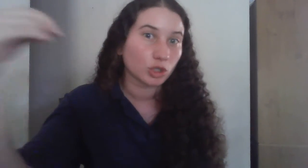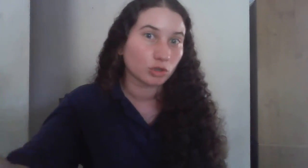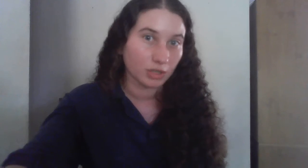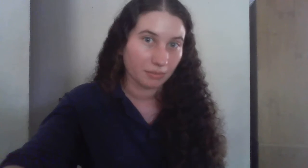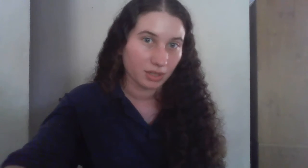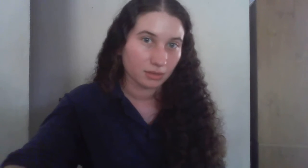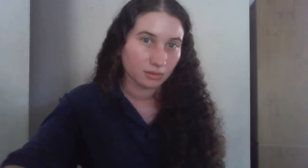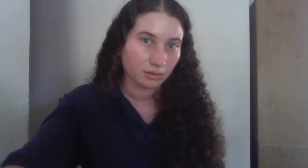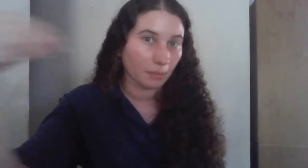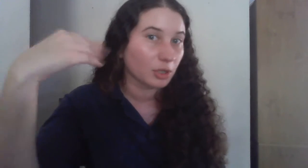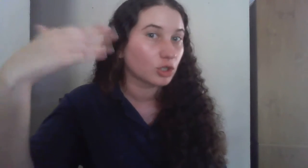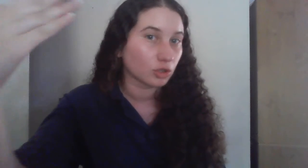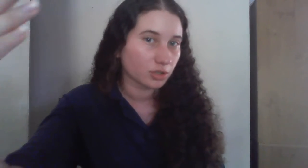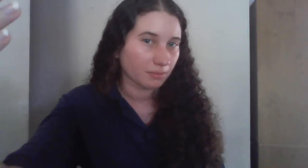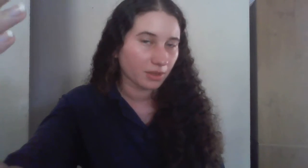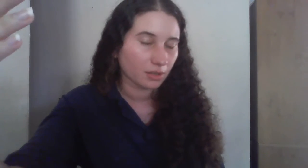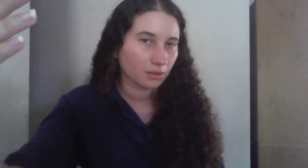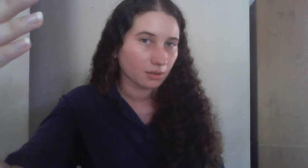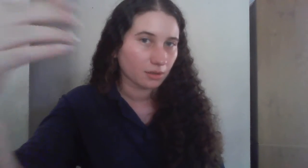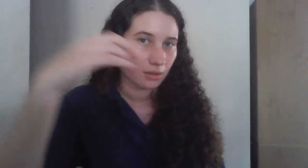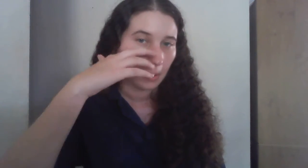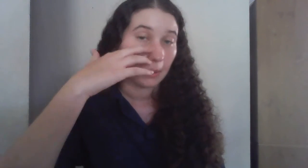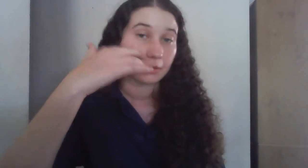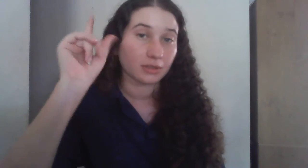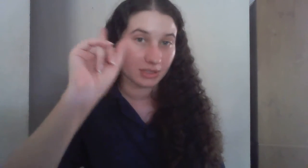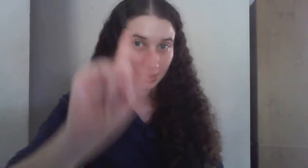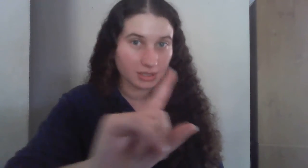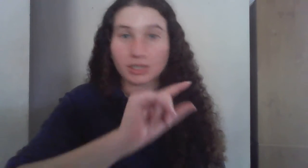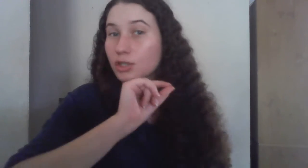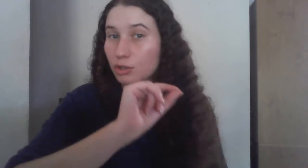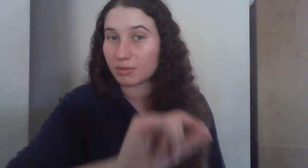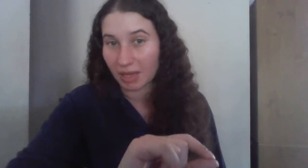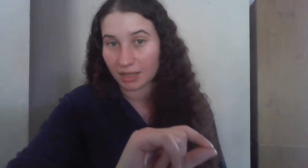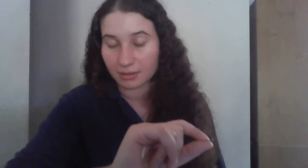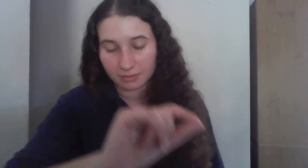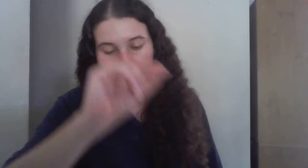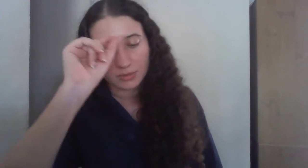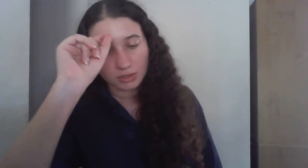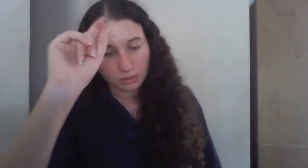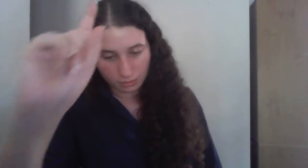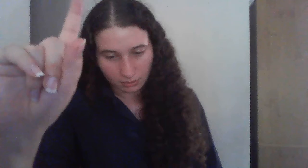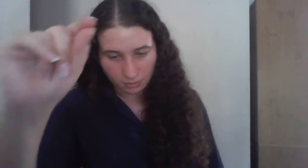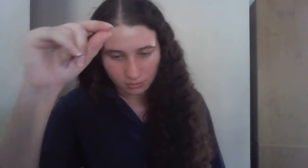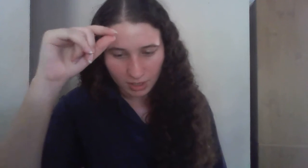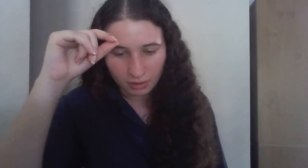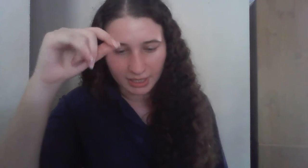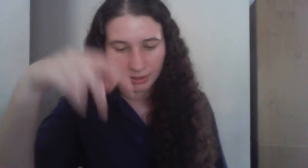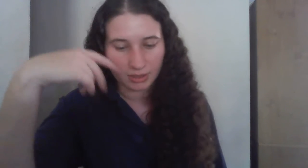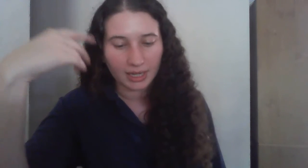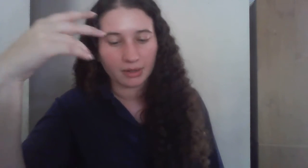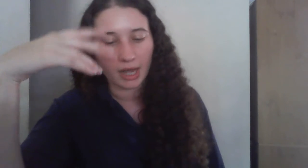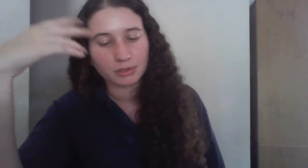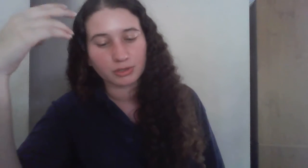do something. I'm going to do something. So there's a distinction to be made. Okay, so now, how would you